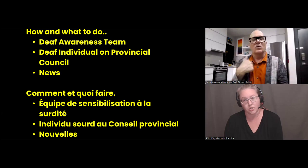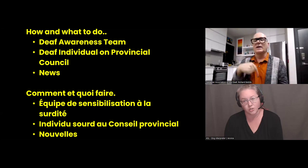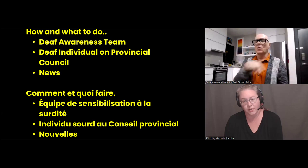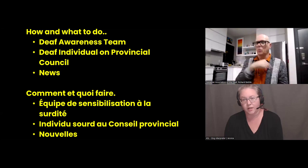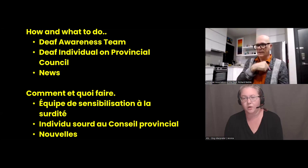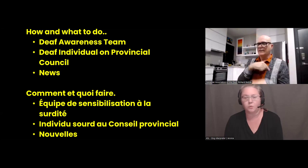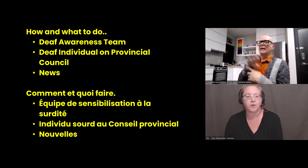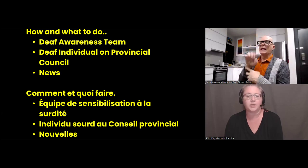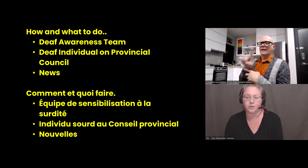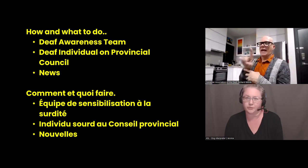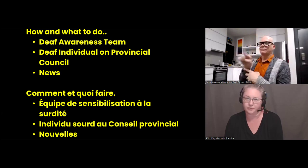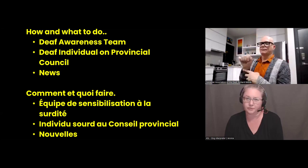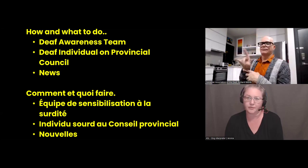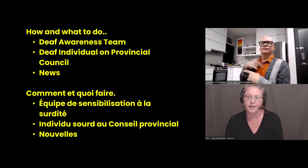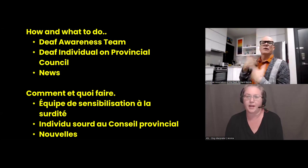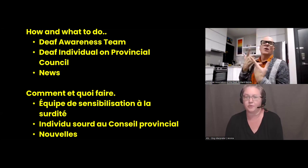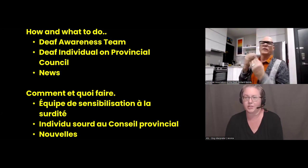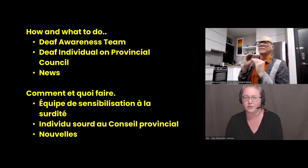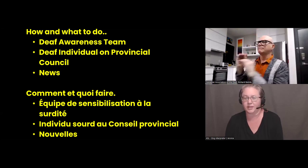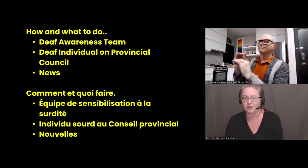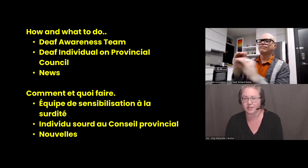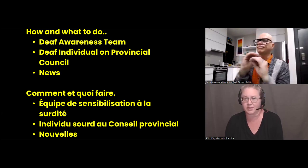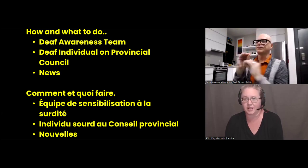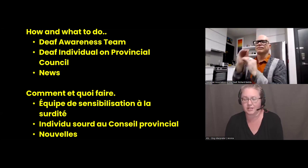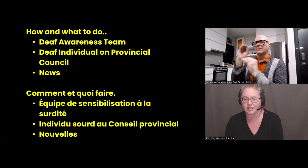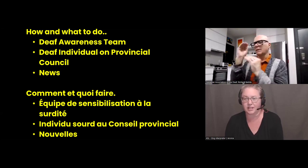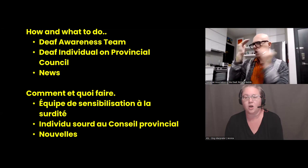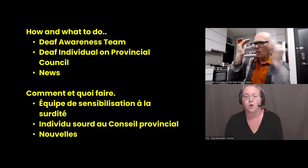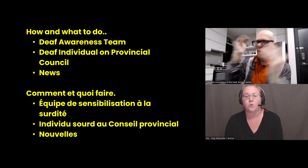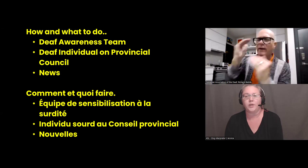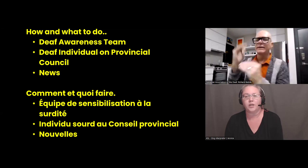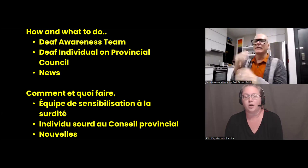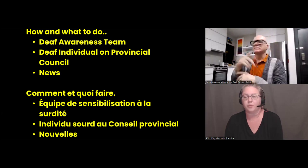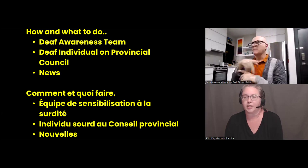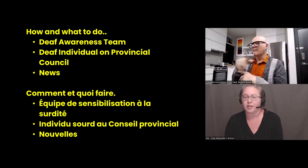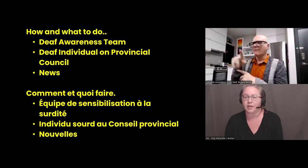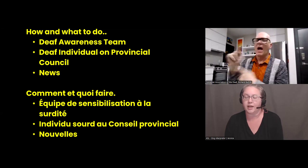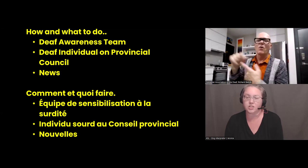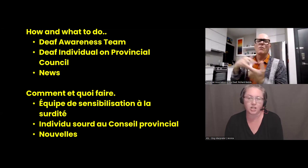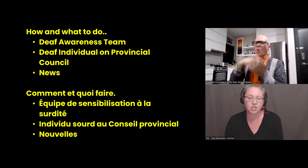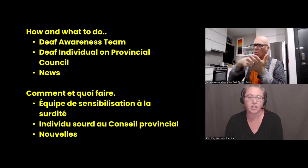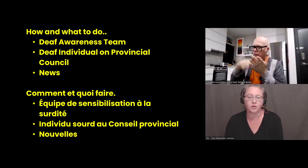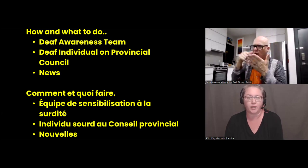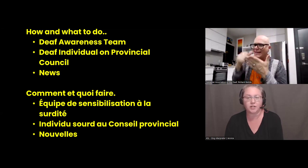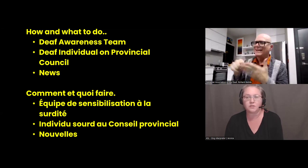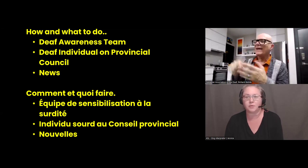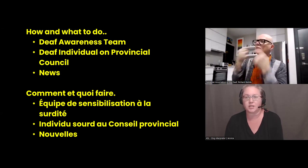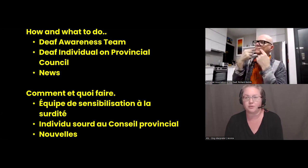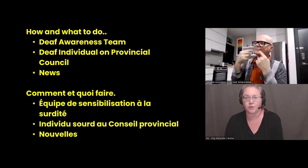So then what do we do? And how do we do it here at CAD? We are bringing education and awareness from our deaf